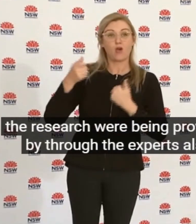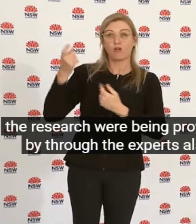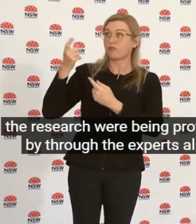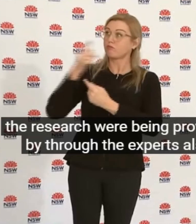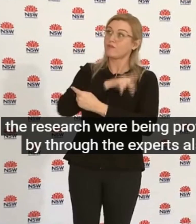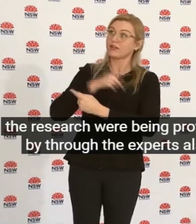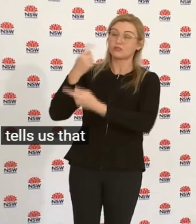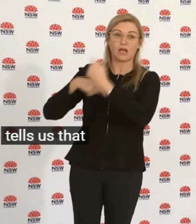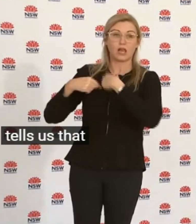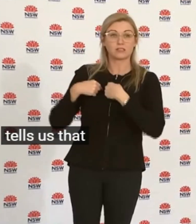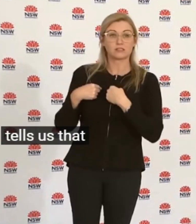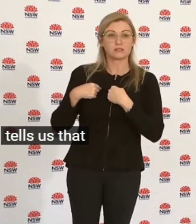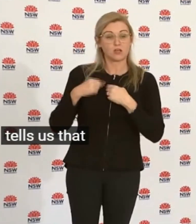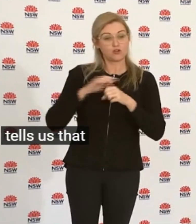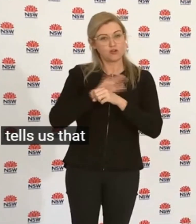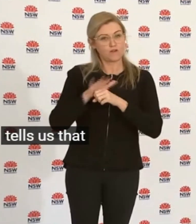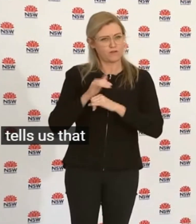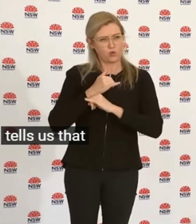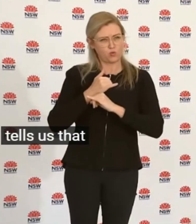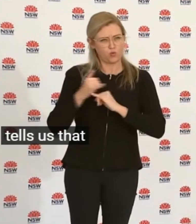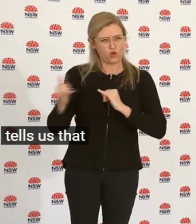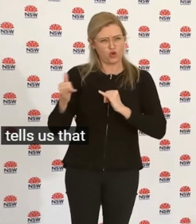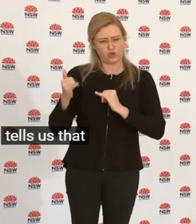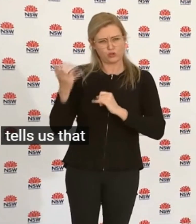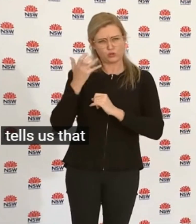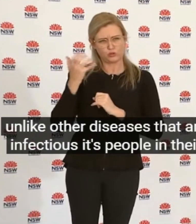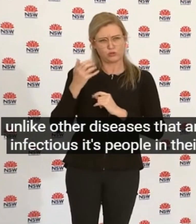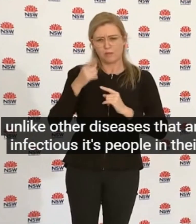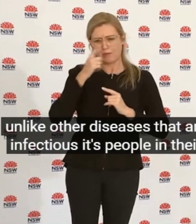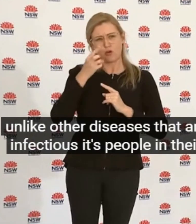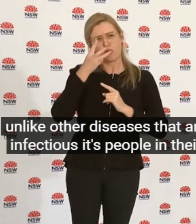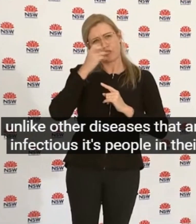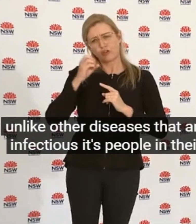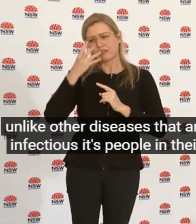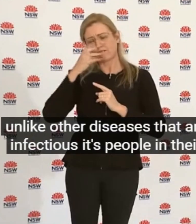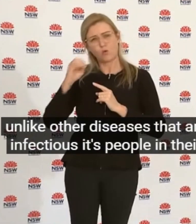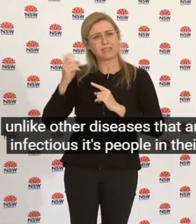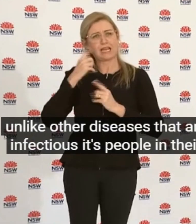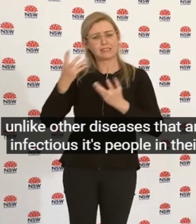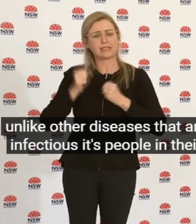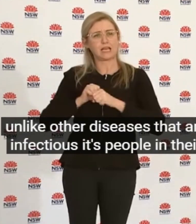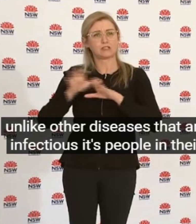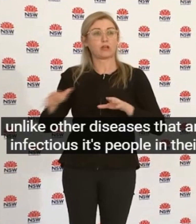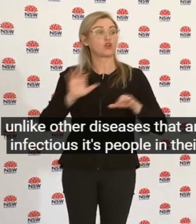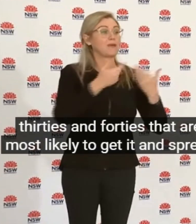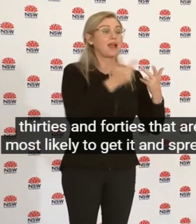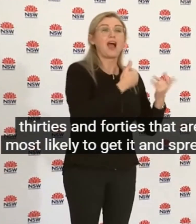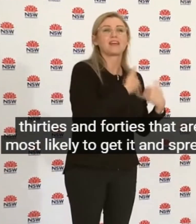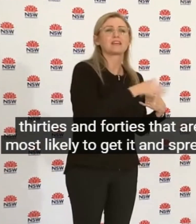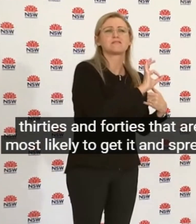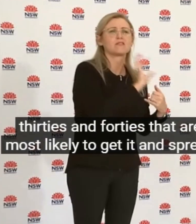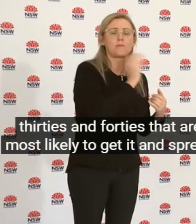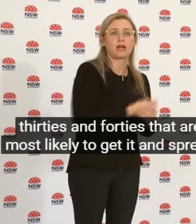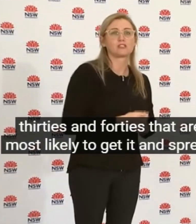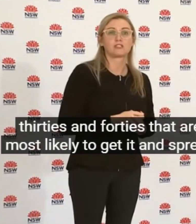are infectious, it's people in their 30s and 40s that are most likely to get it and spread it. But what that means, obviously, is vulnerable